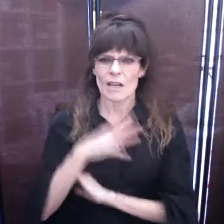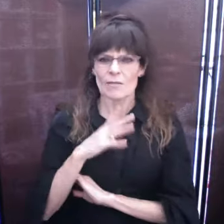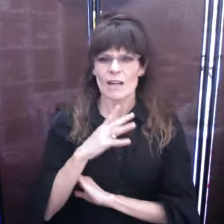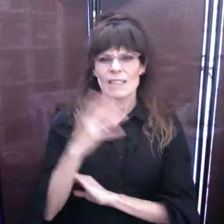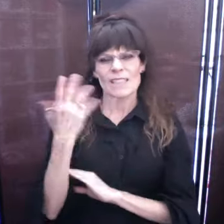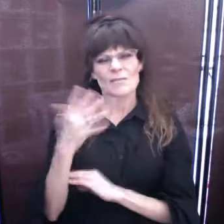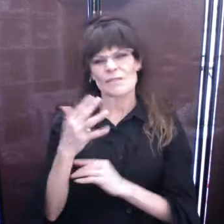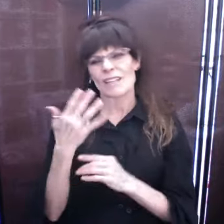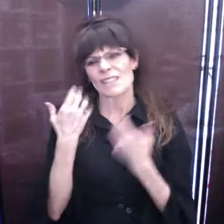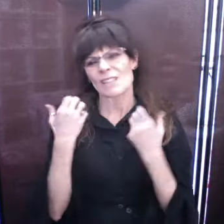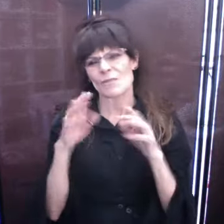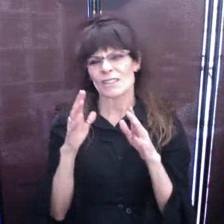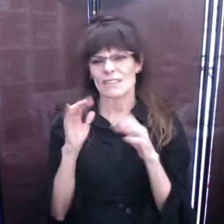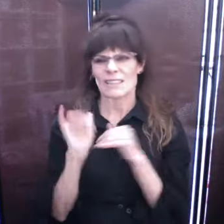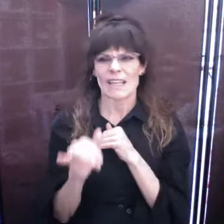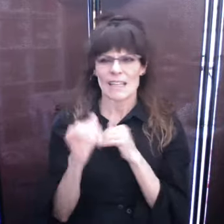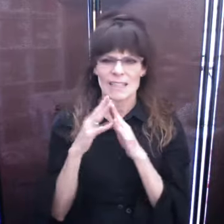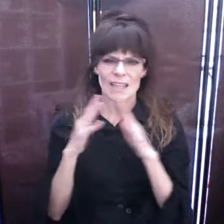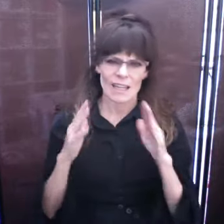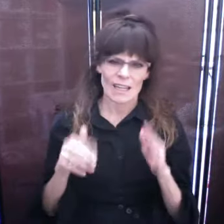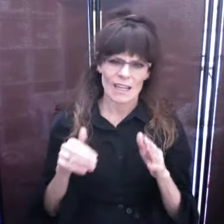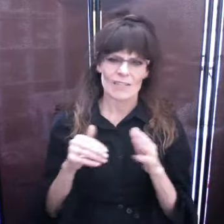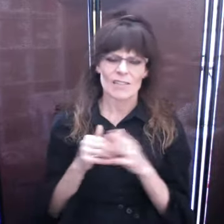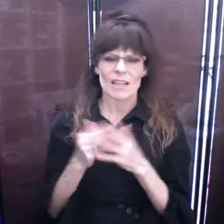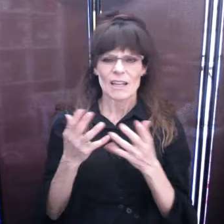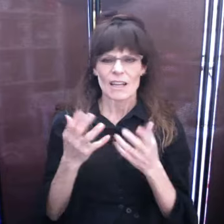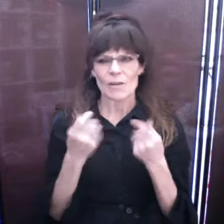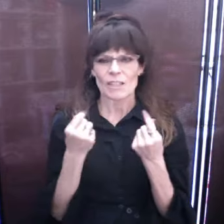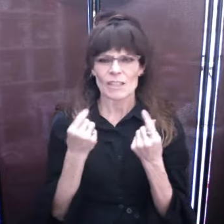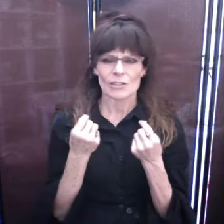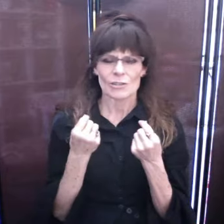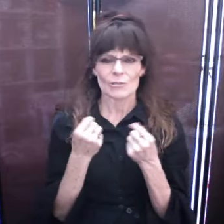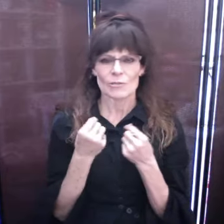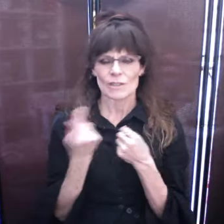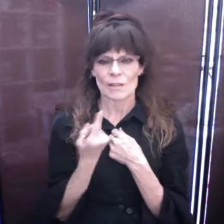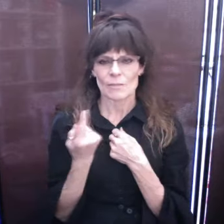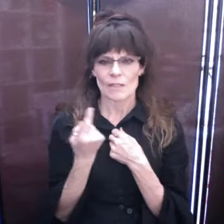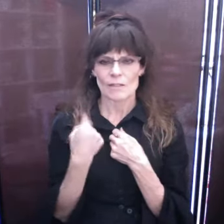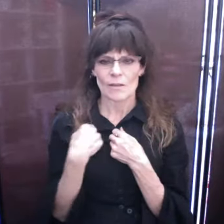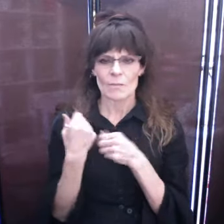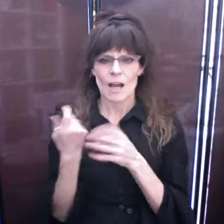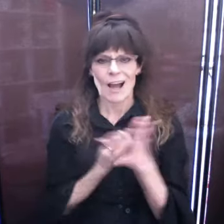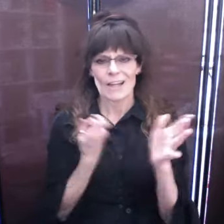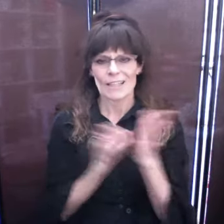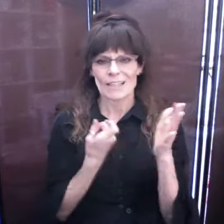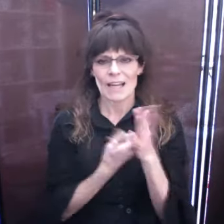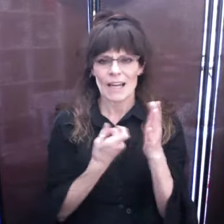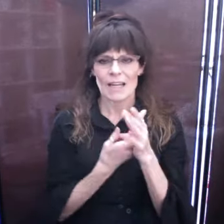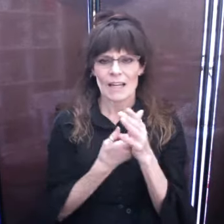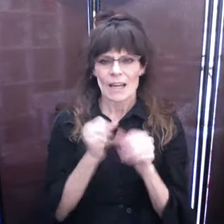all weekend. They were starting to move at that elderly speed. I wanted to at least do some stuff. So I'm a big hockey guy, you guys. I work a little bit with some people involved in